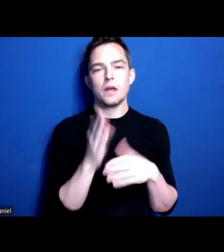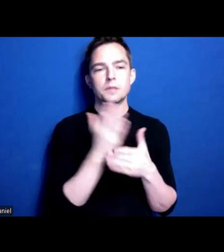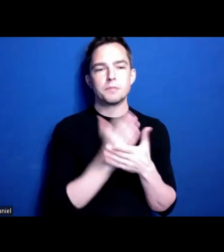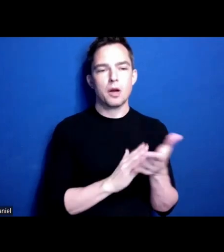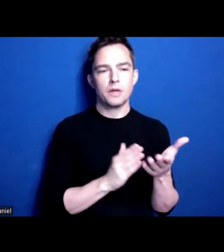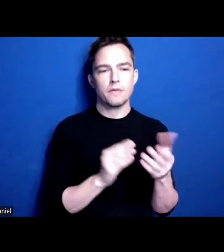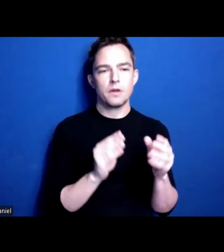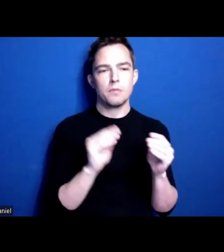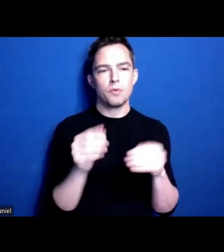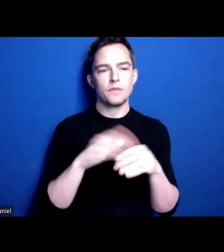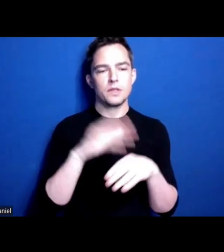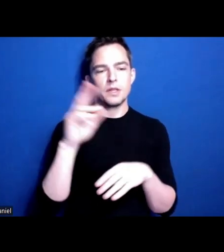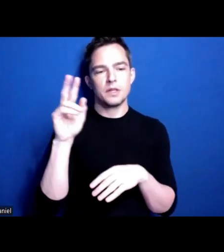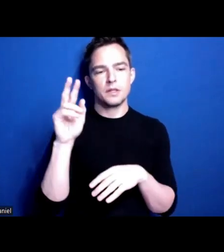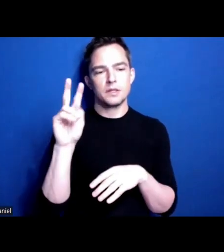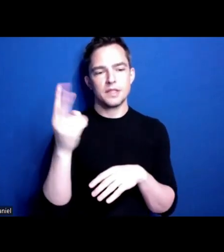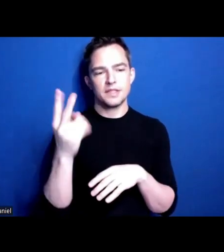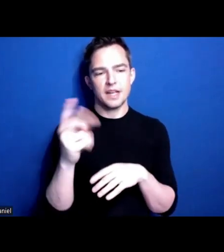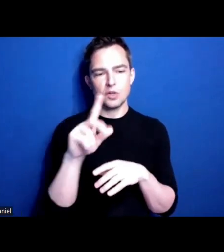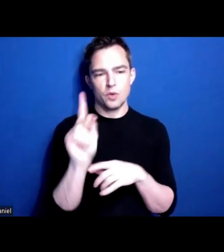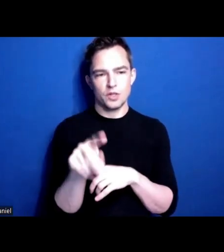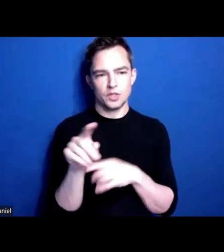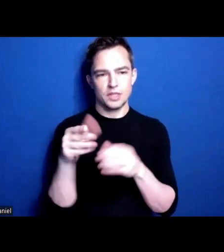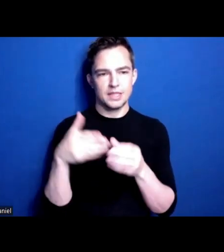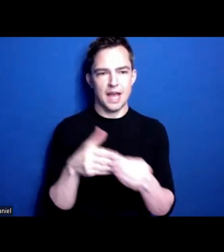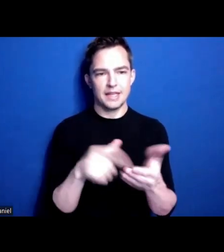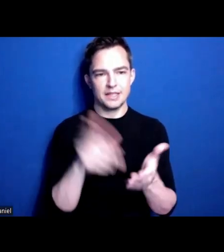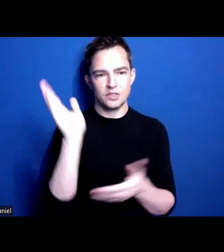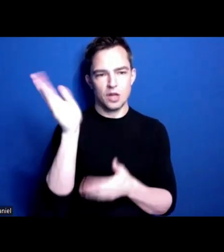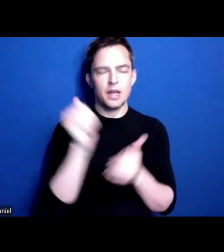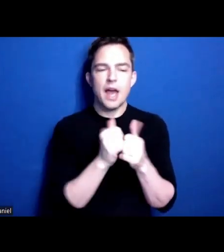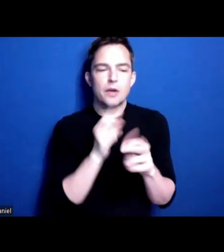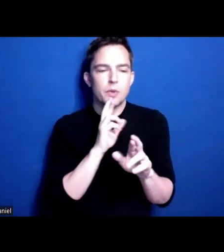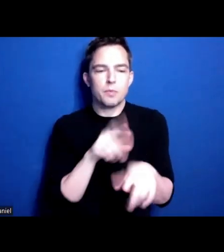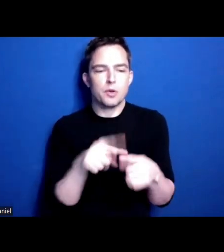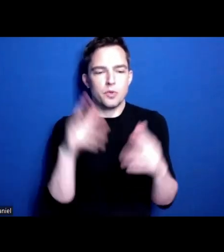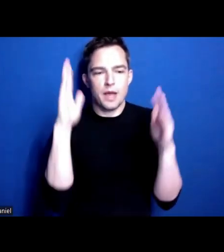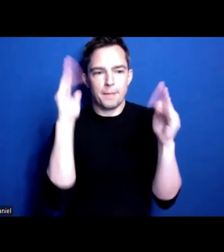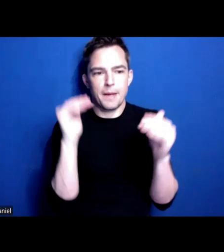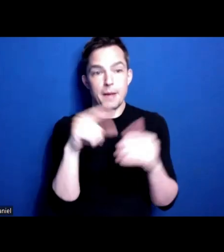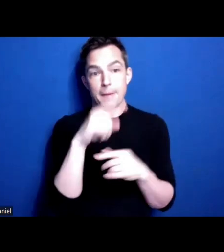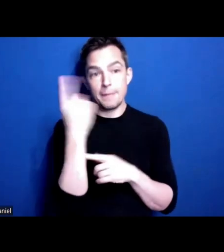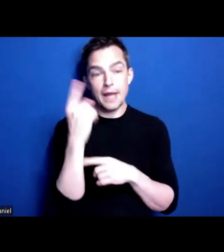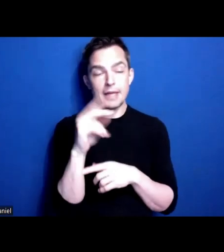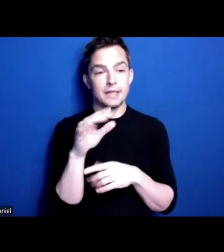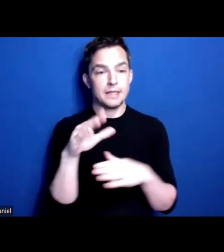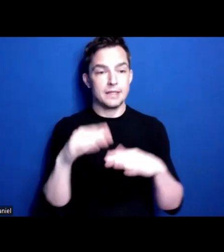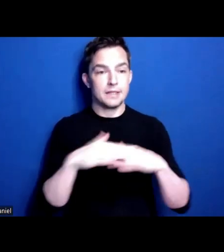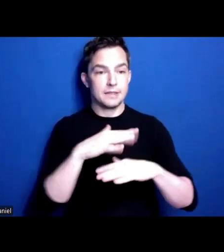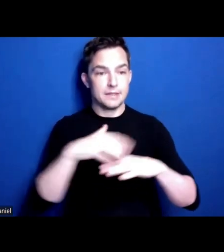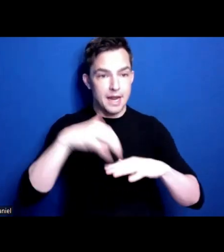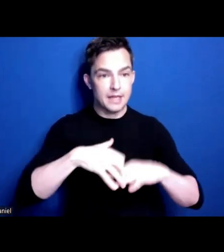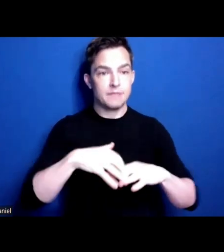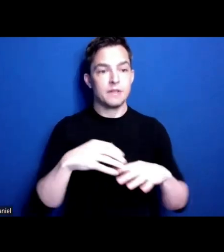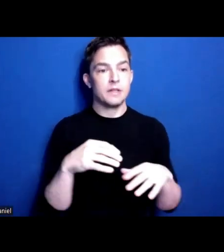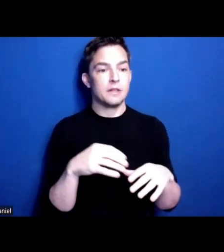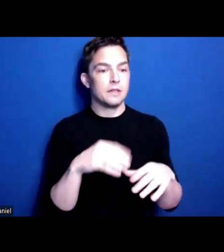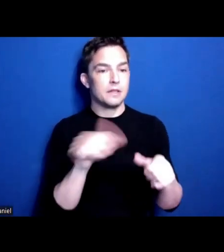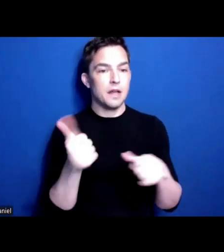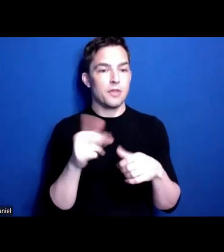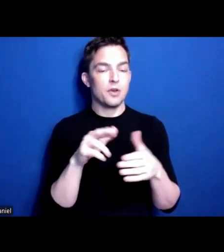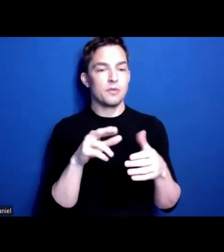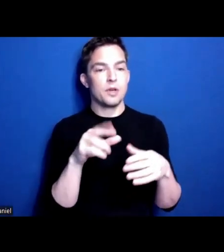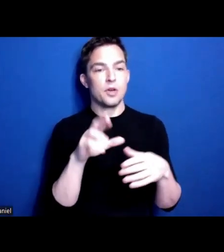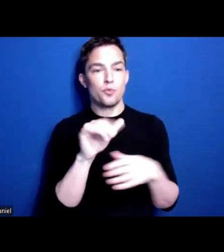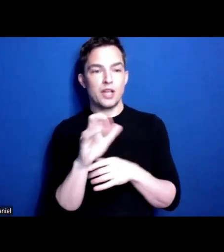the second question guiding this talk, that is how we respond to the expectation that Black, Indigenous, and other racialized people are the ones